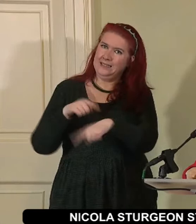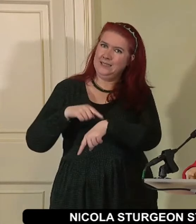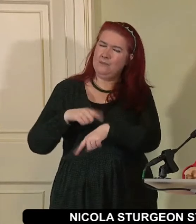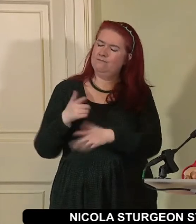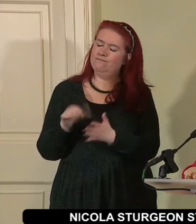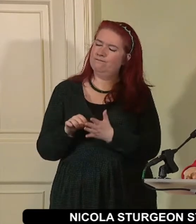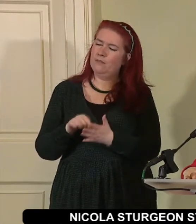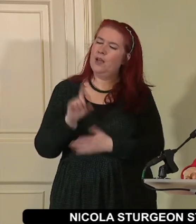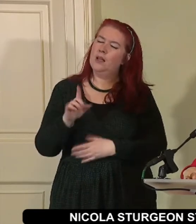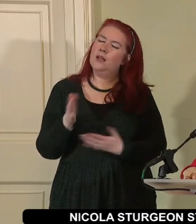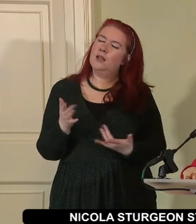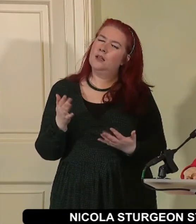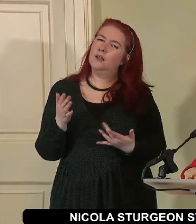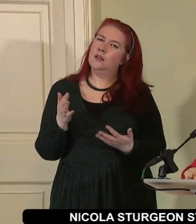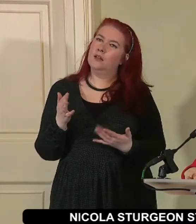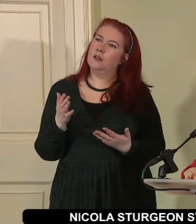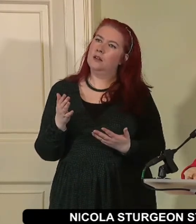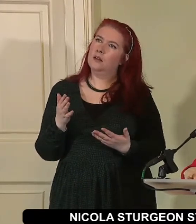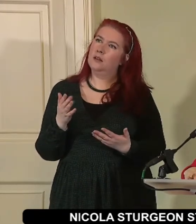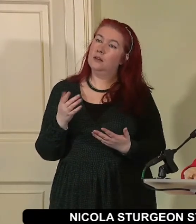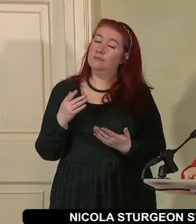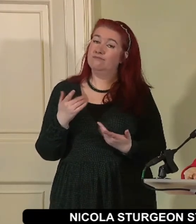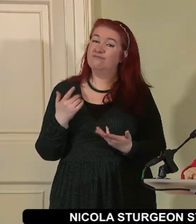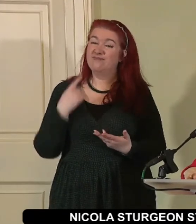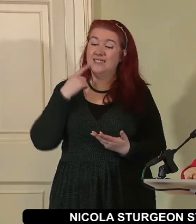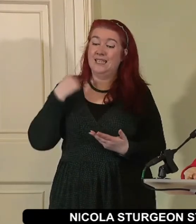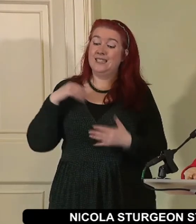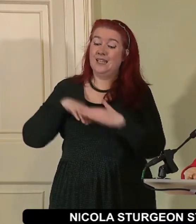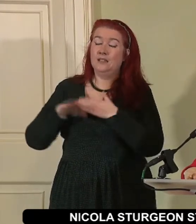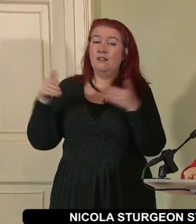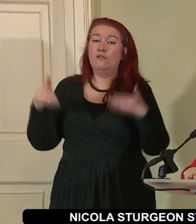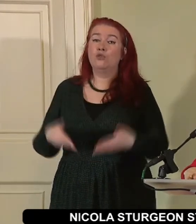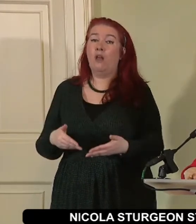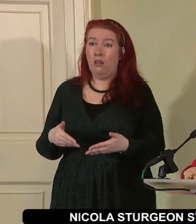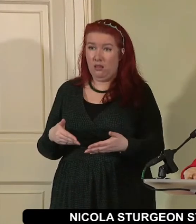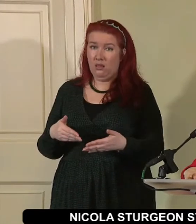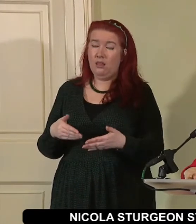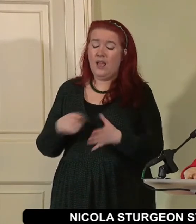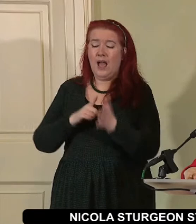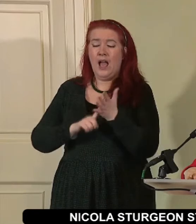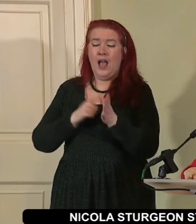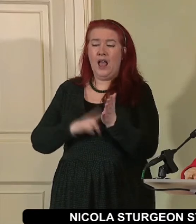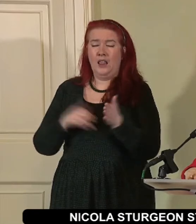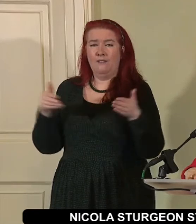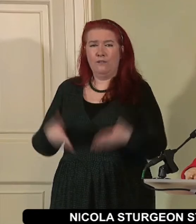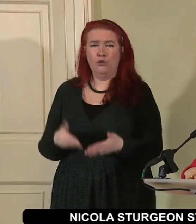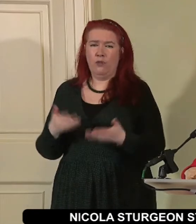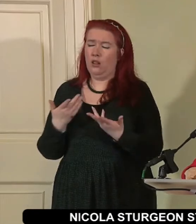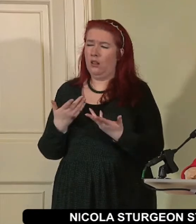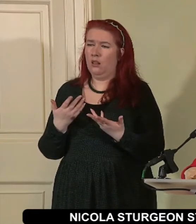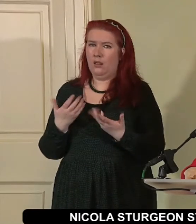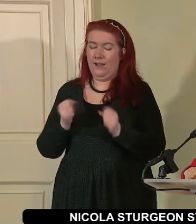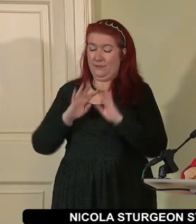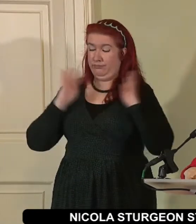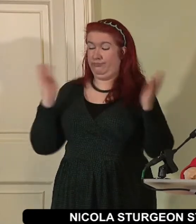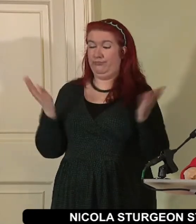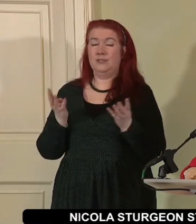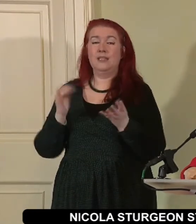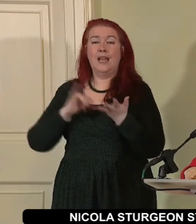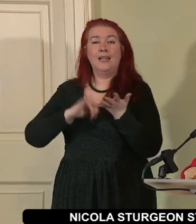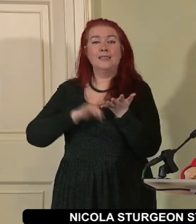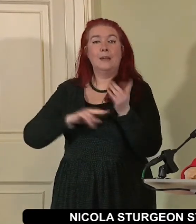in the funeral service for Alan yesterday, surrounded by SNP